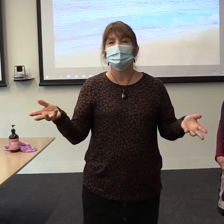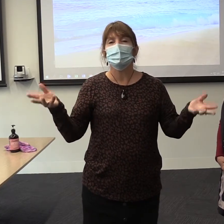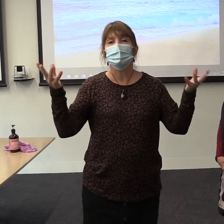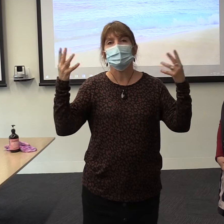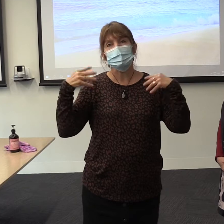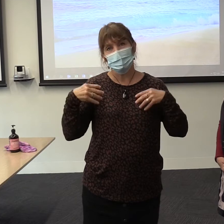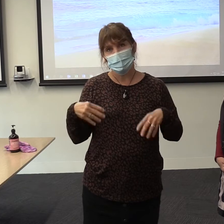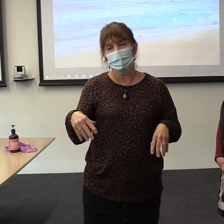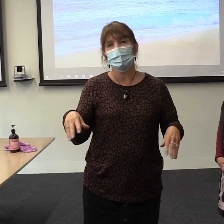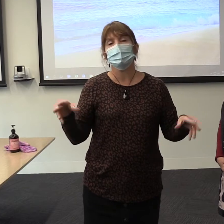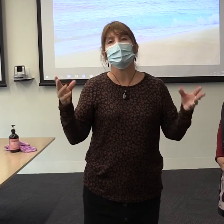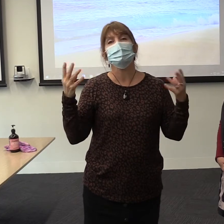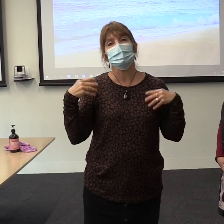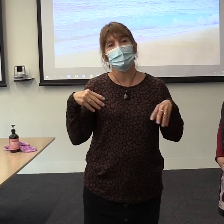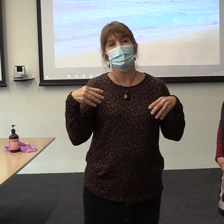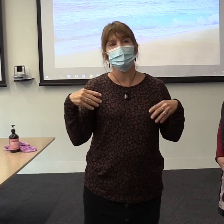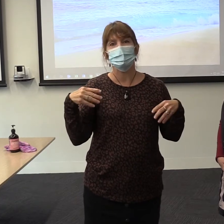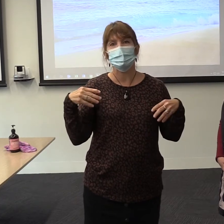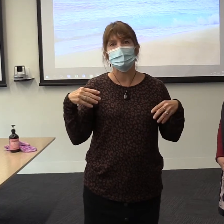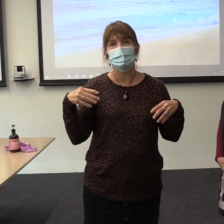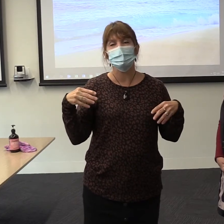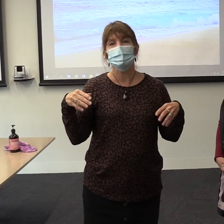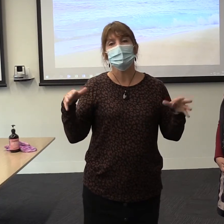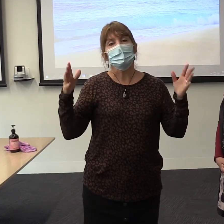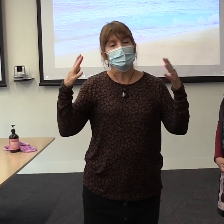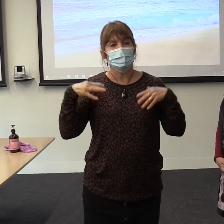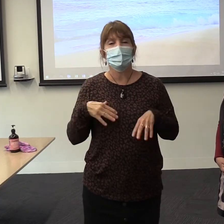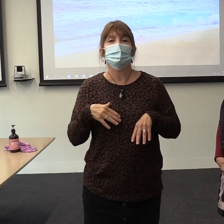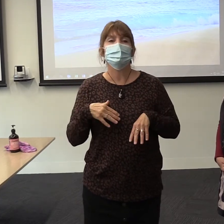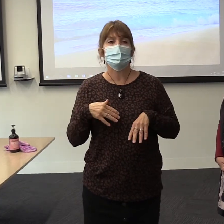that parasympathetic calming part of your nervous system to come into play.